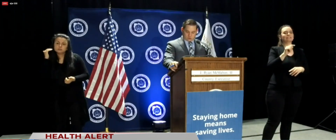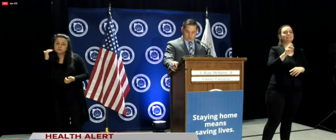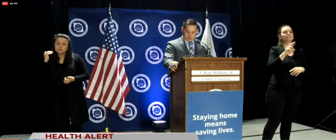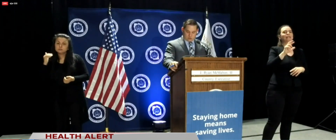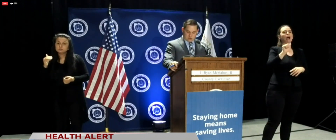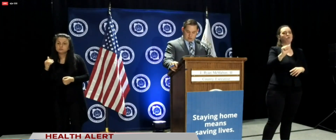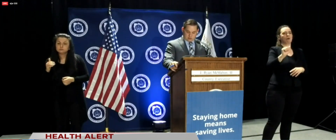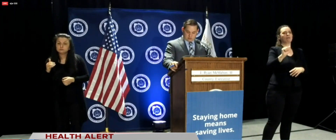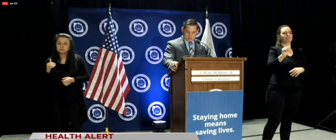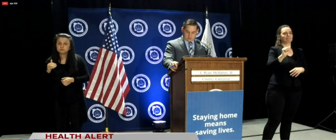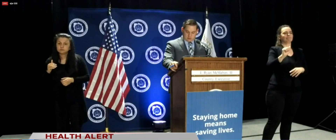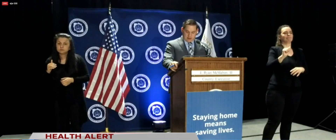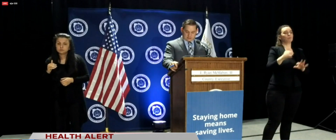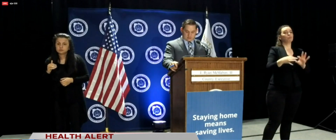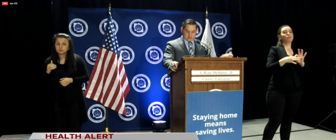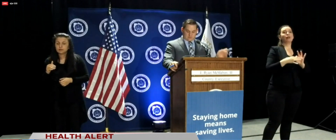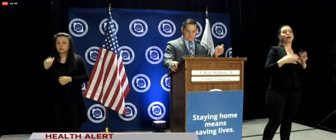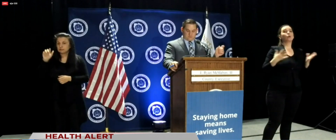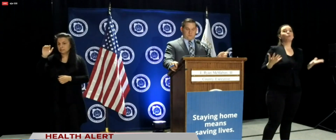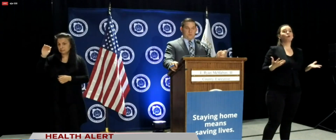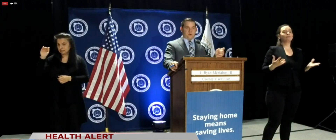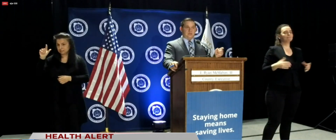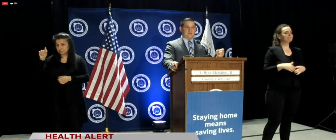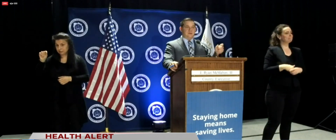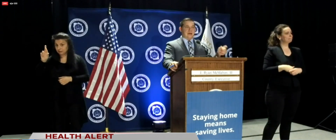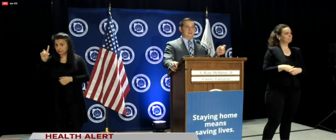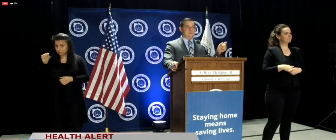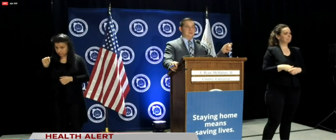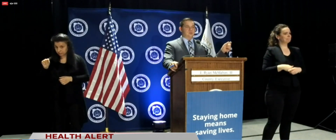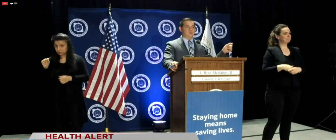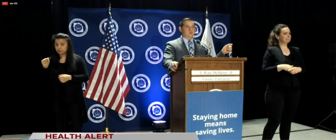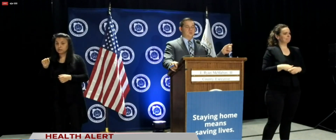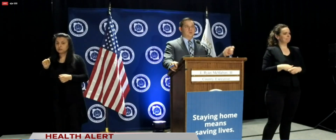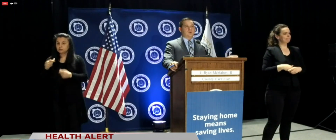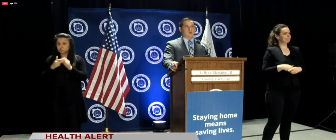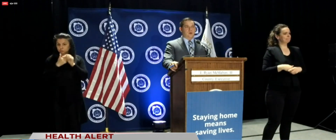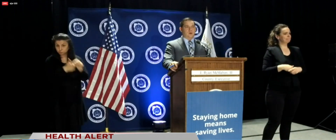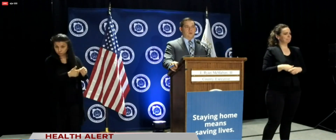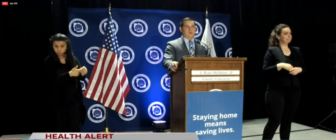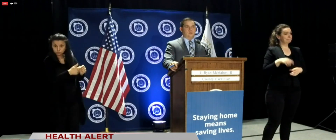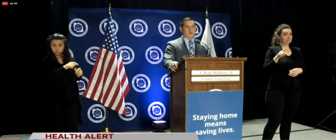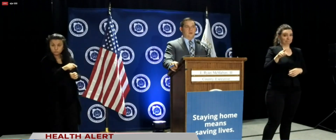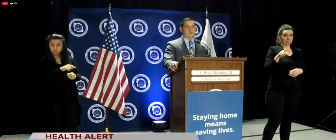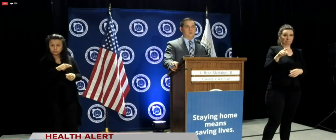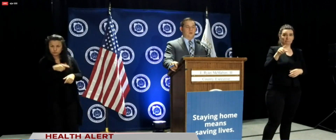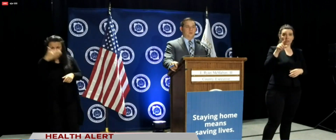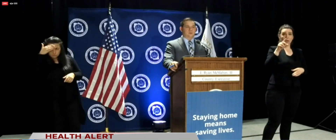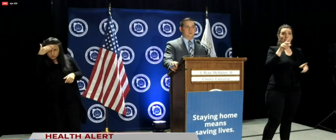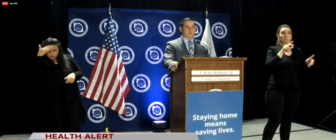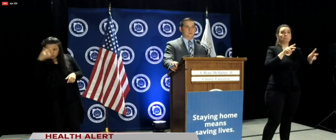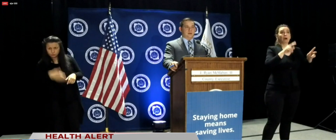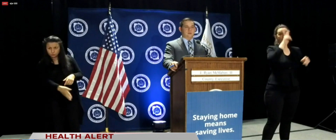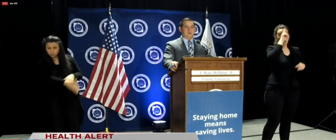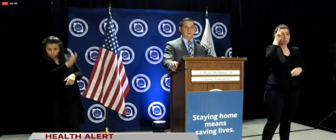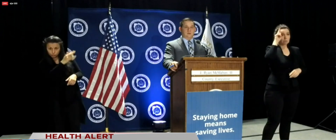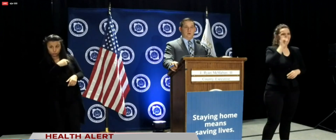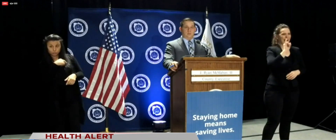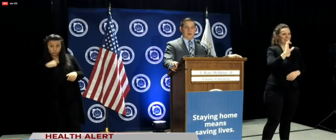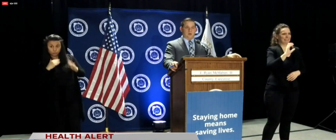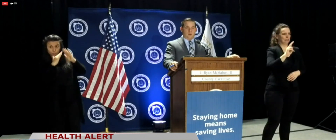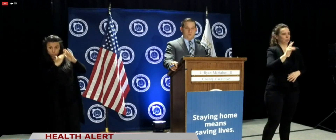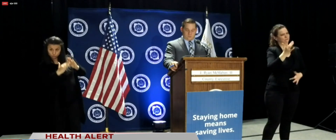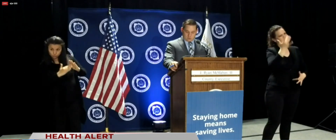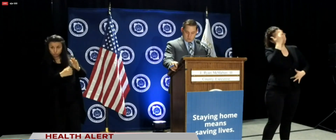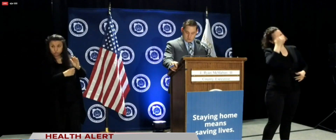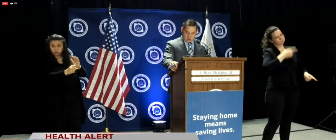related to asking if people are leaving ICUs and then going